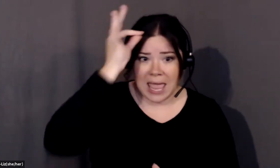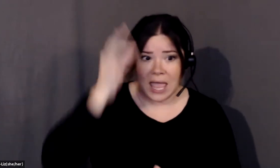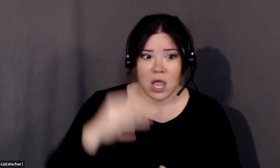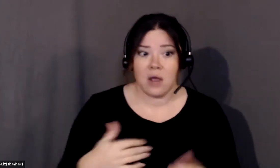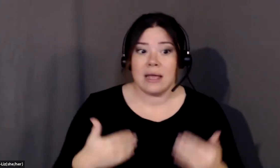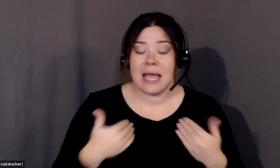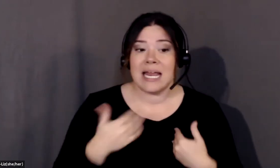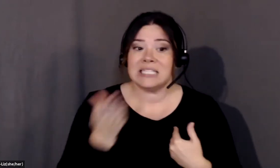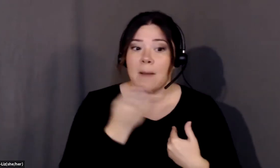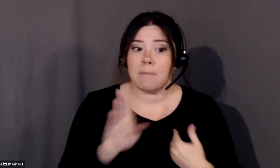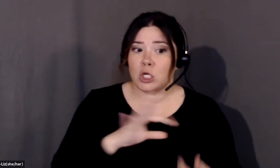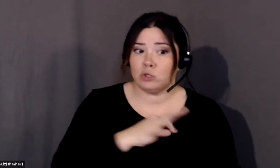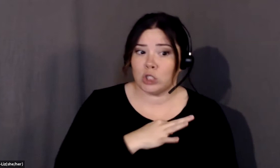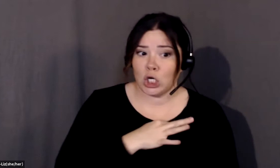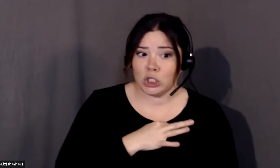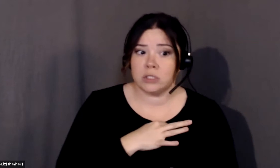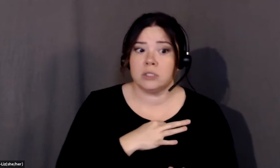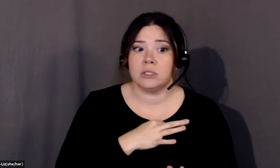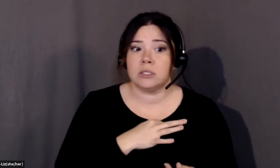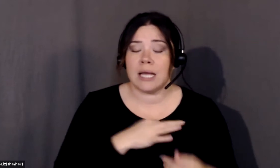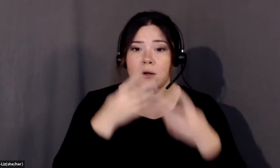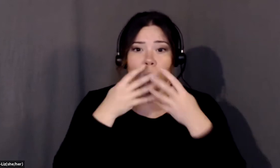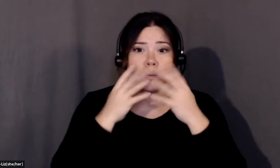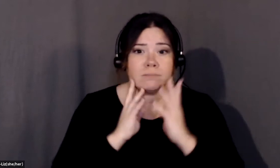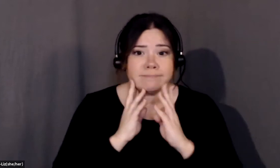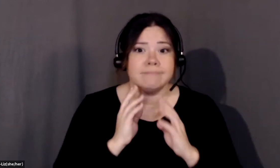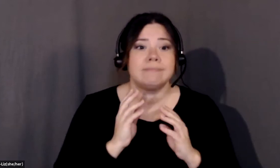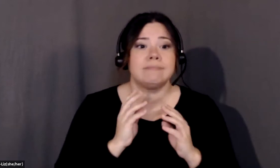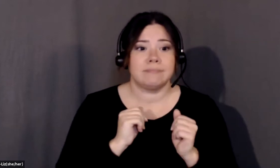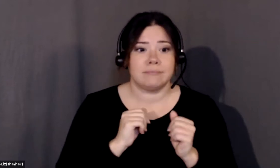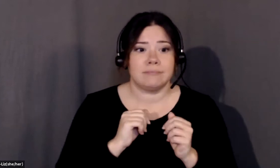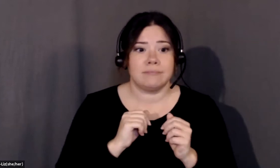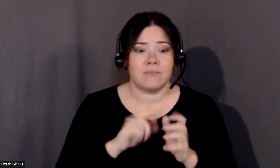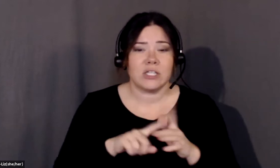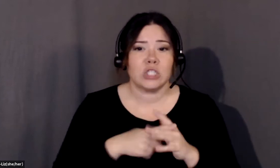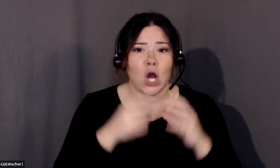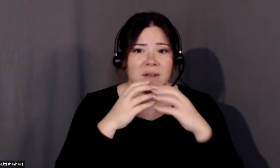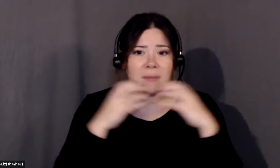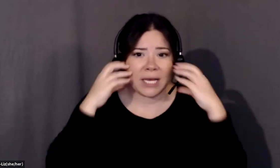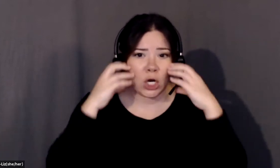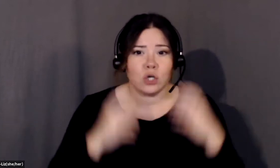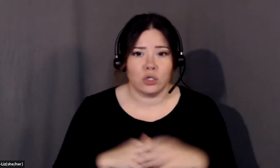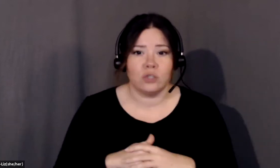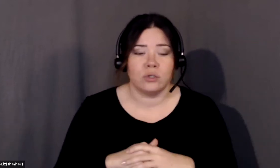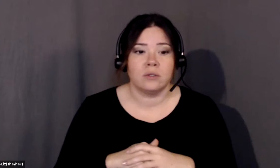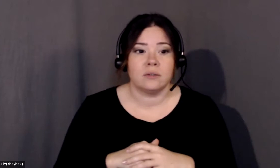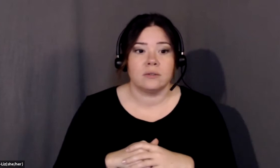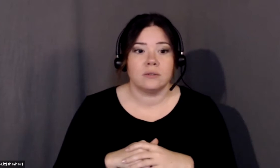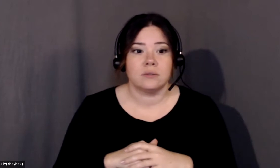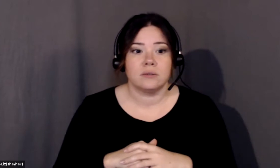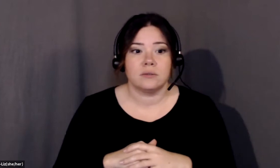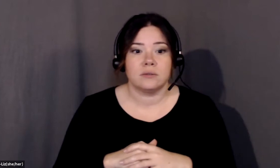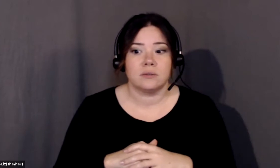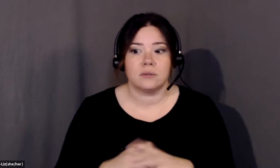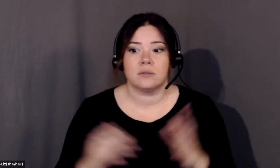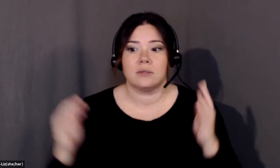blue shirt and he has whiskers and part of the start of a beard. And we will go to the